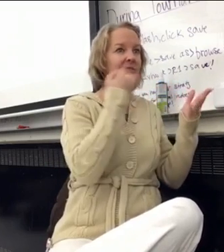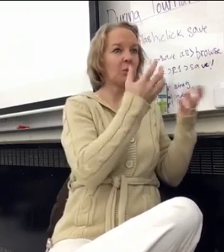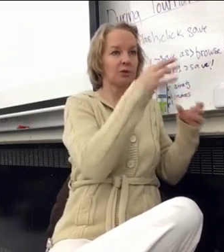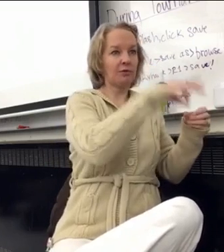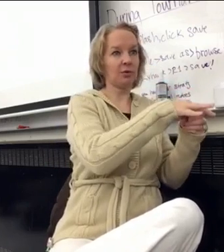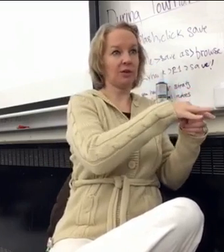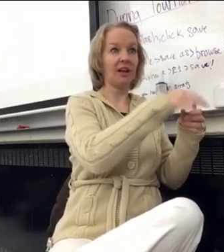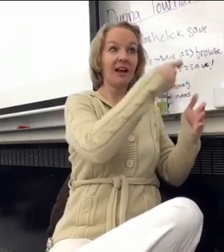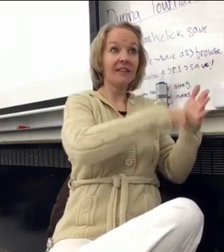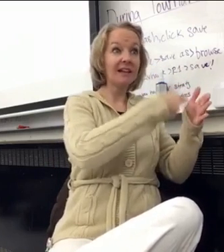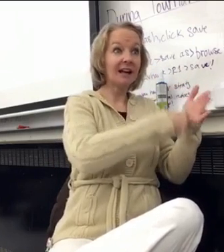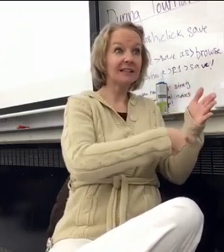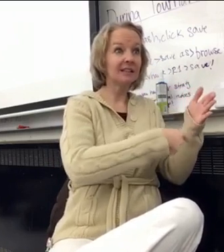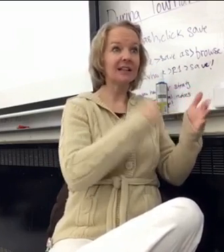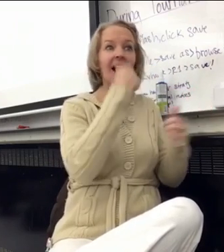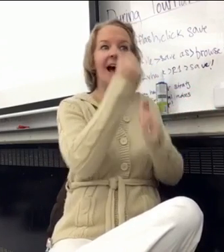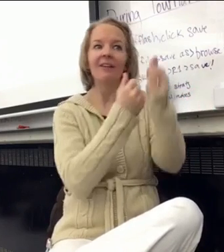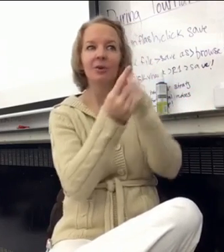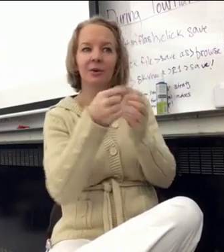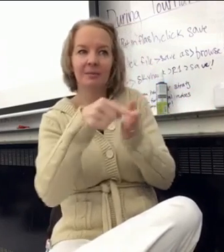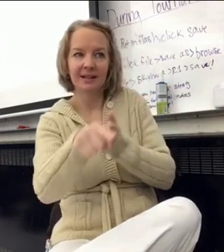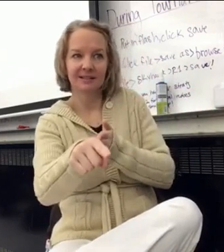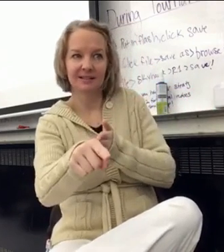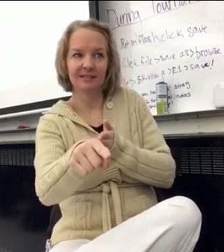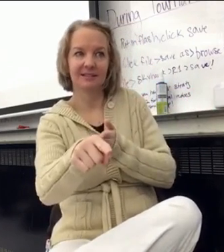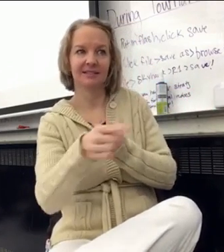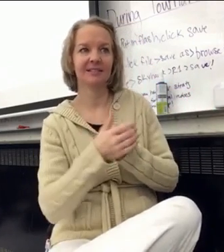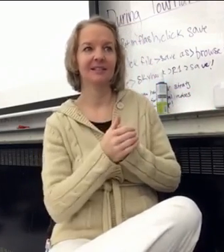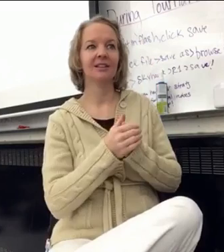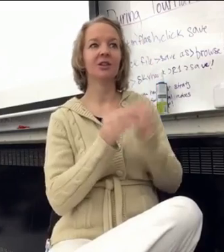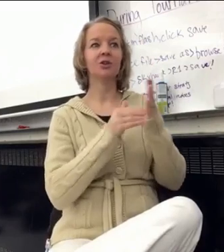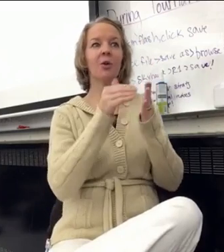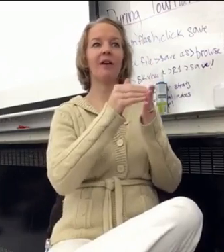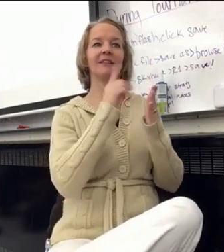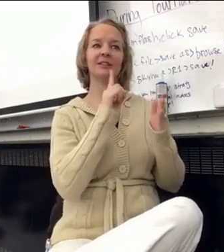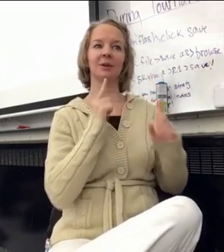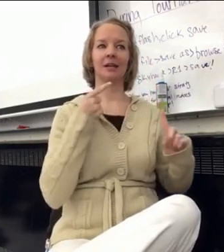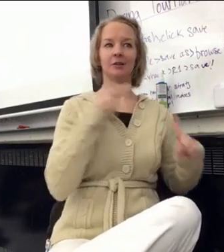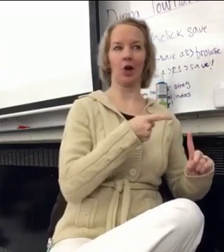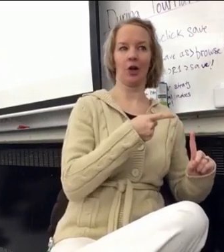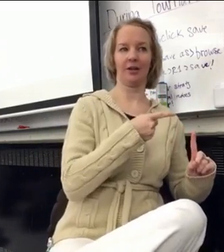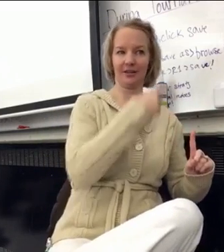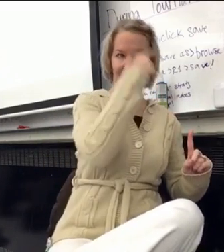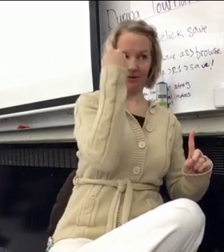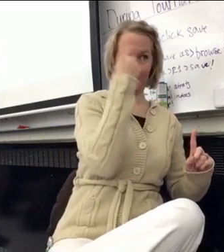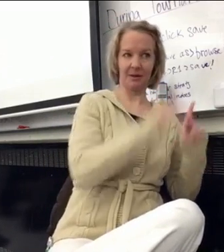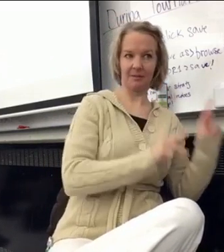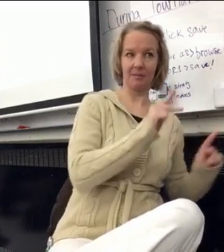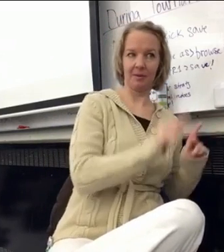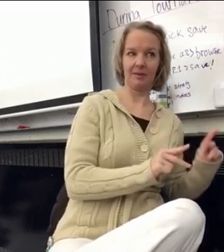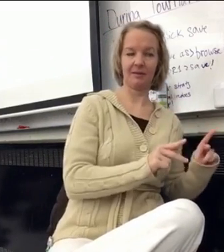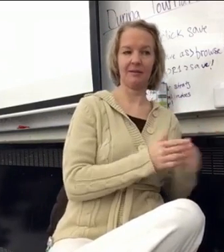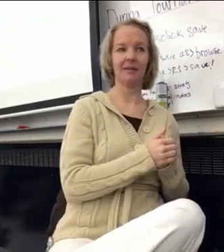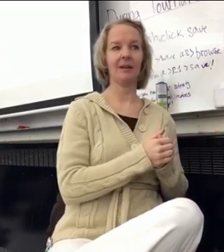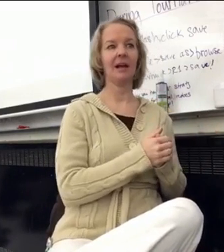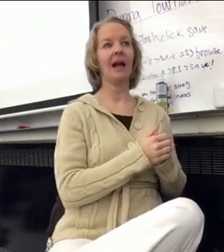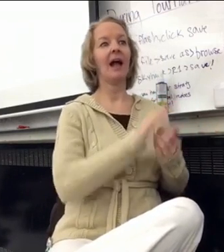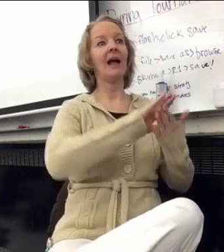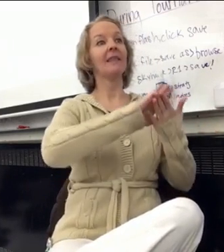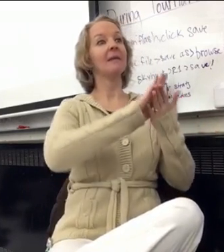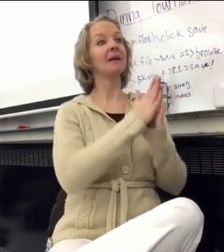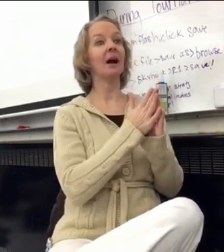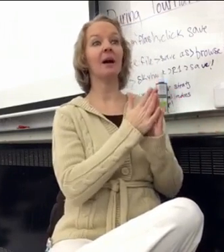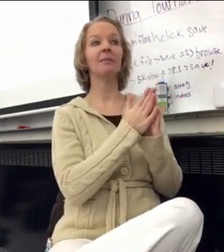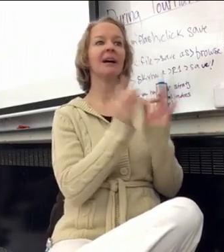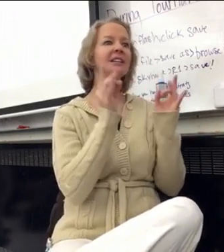taxes did not have to be paid by everyone. So oftentimes that would be targeted against African Americans. And also it would become at a terrible